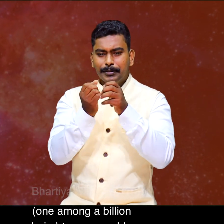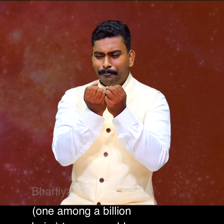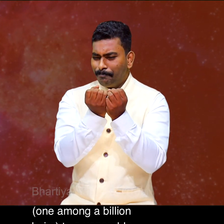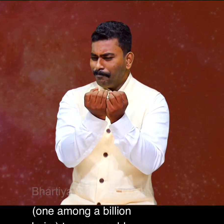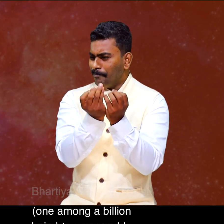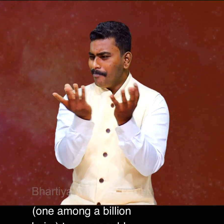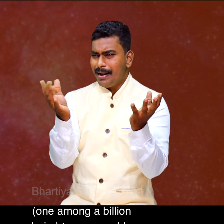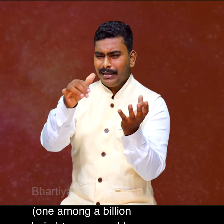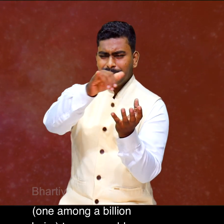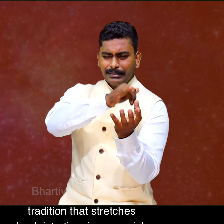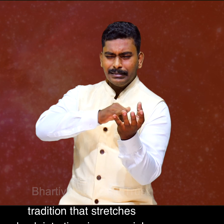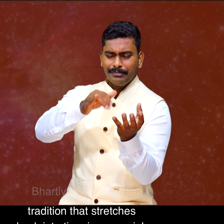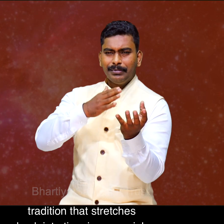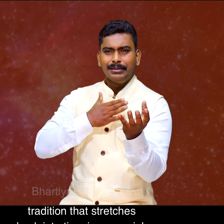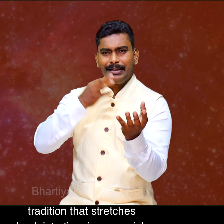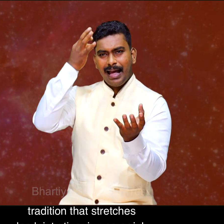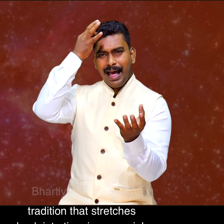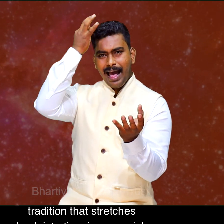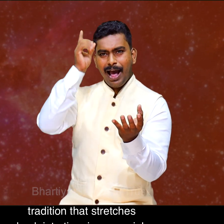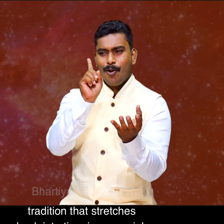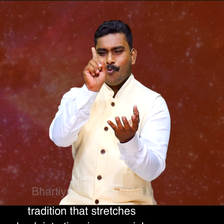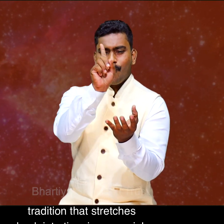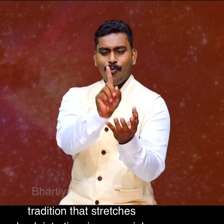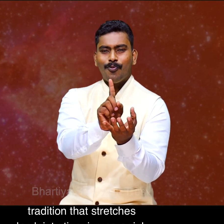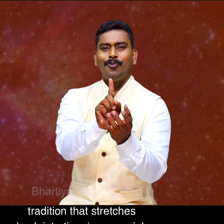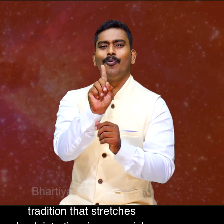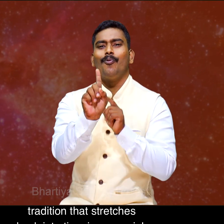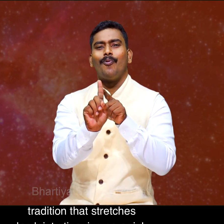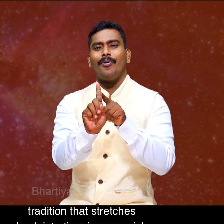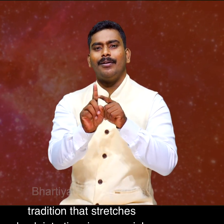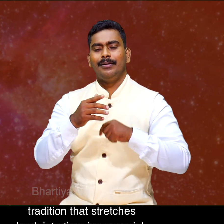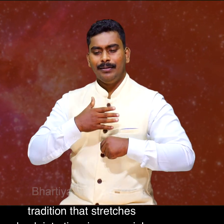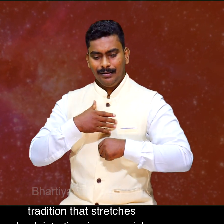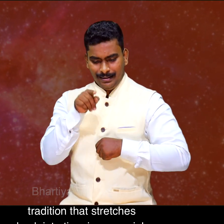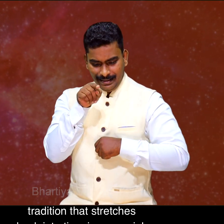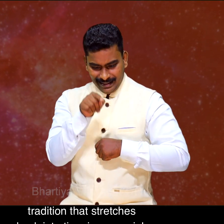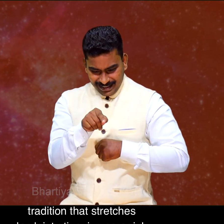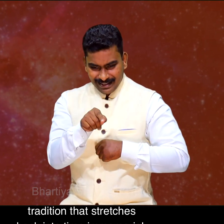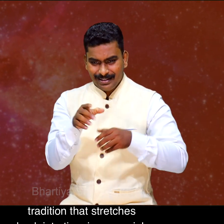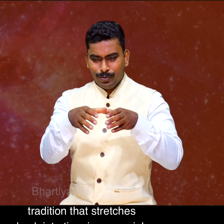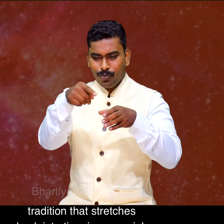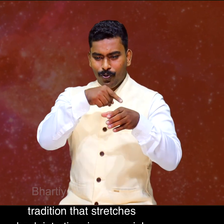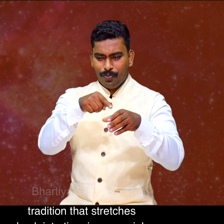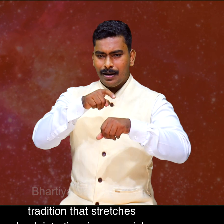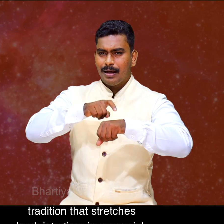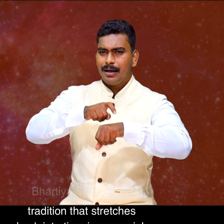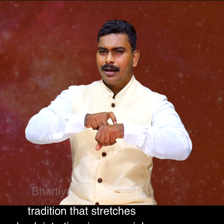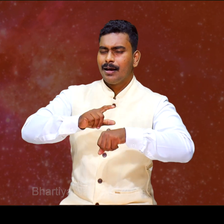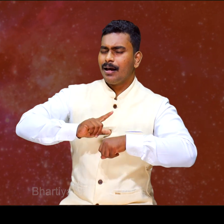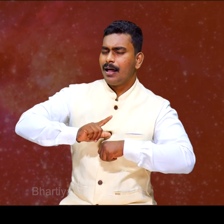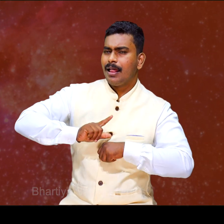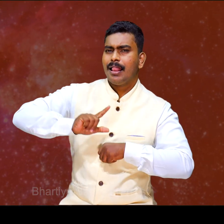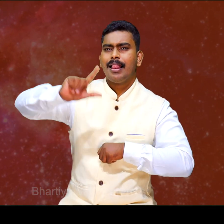heirs, to a venerable tradition that stretches back into time immemorial.